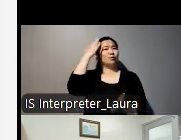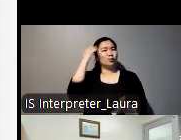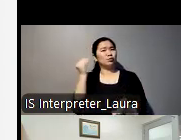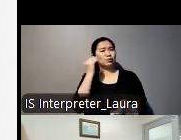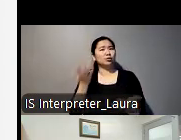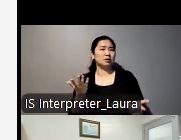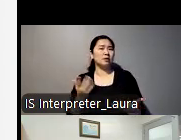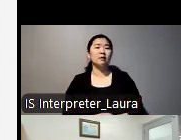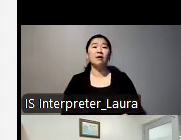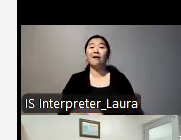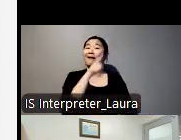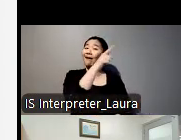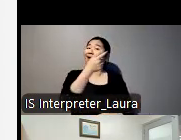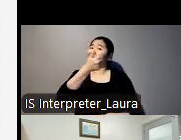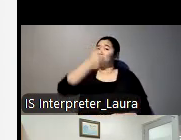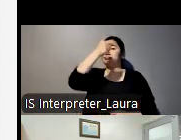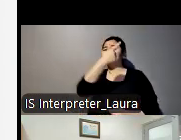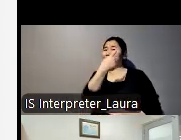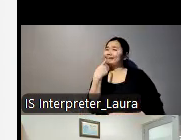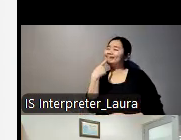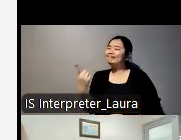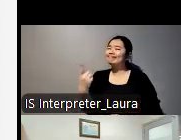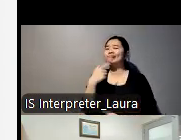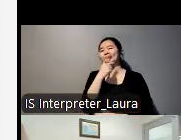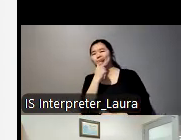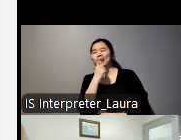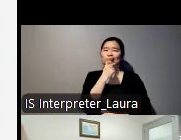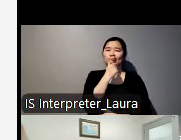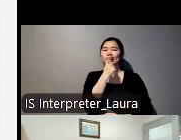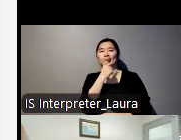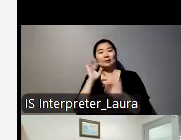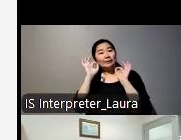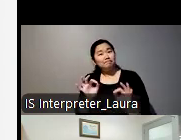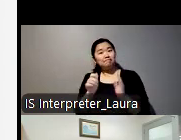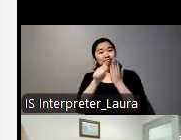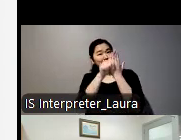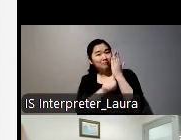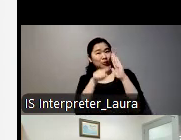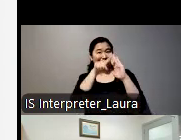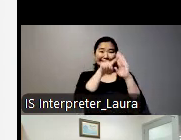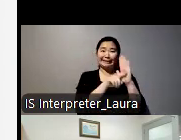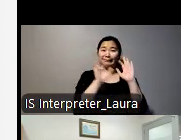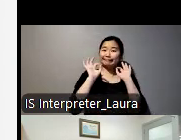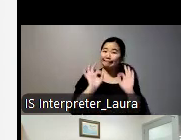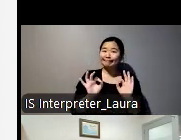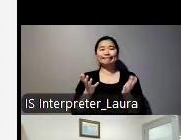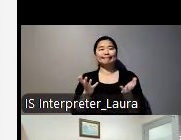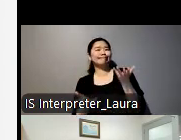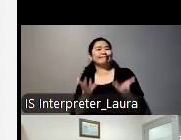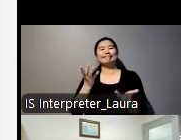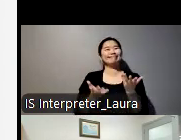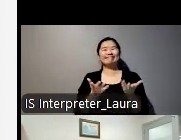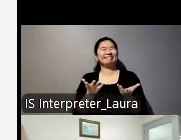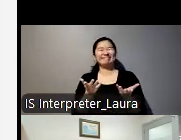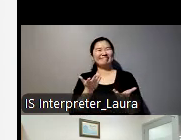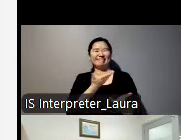And I can share lessons of international cooperations. With a few Korean lawyers,